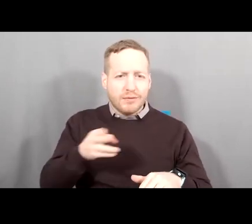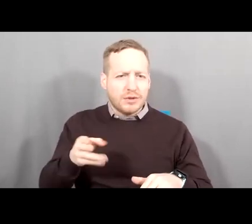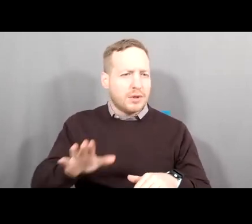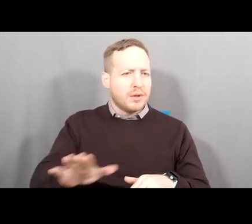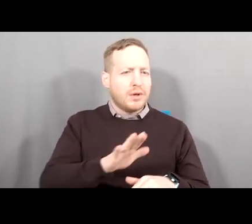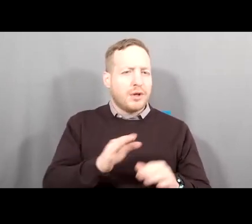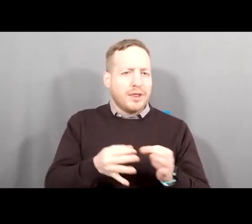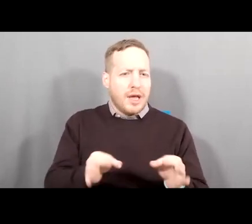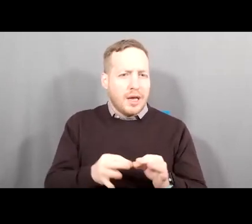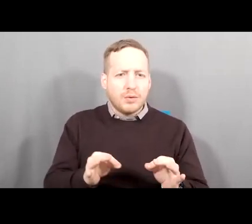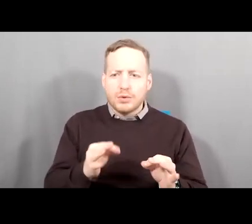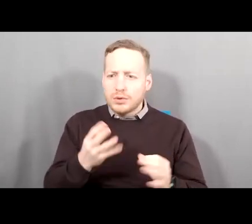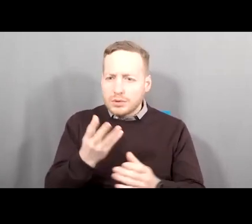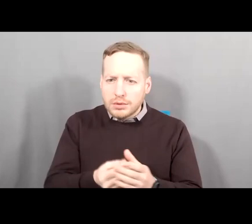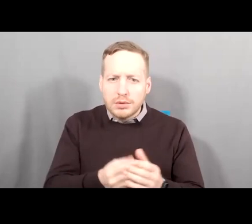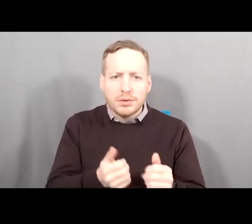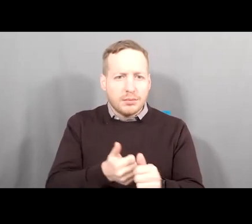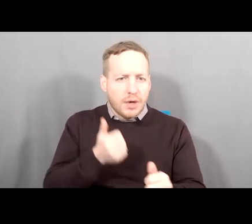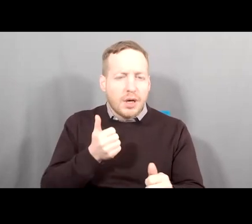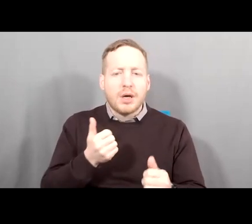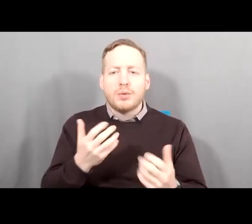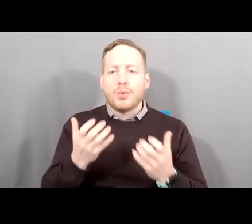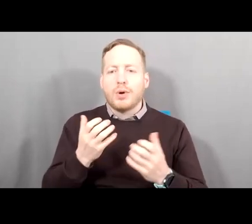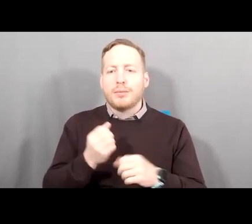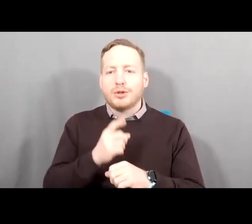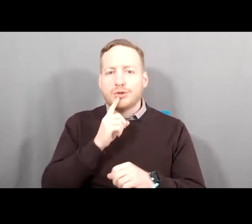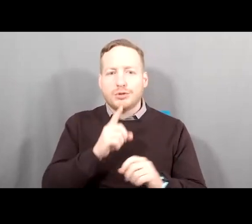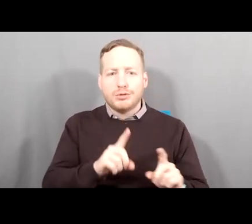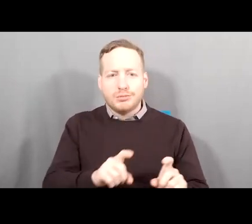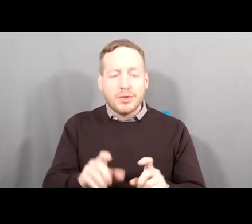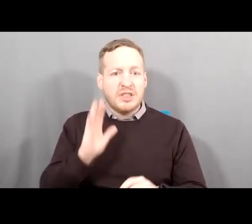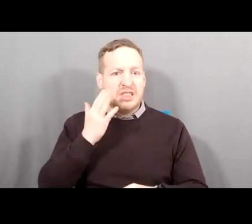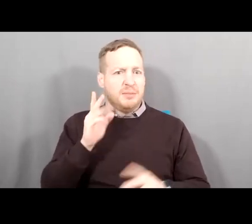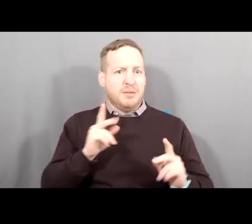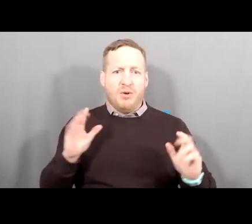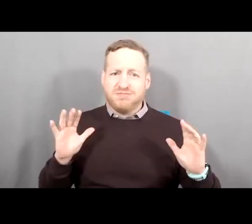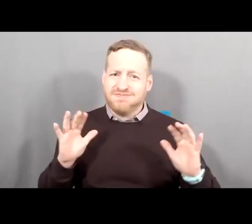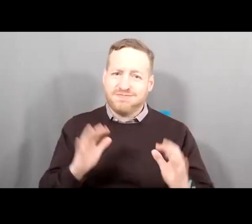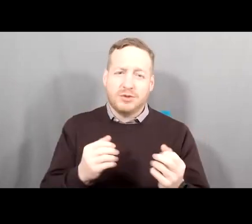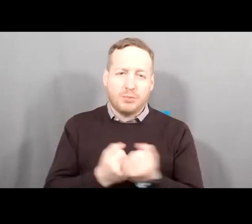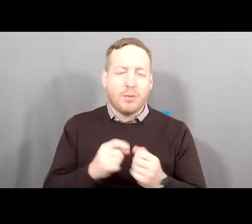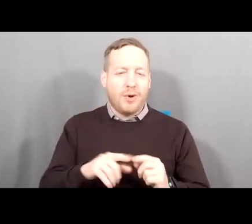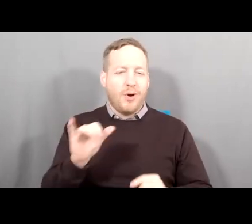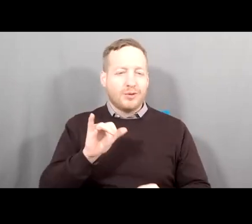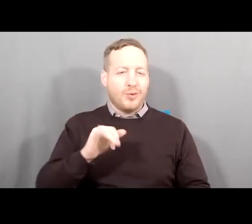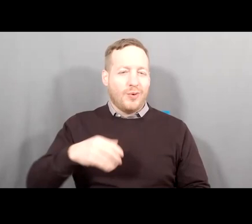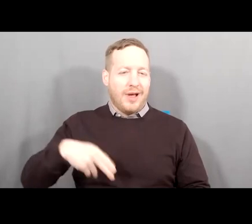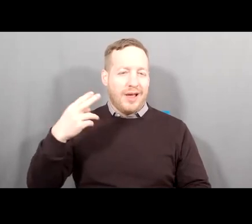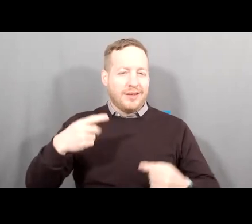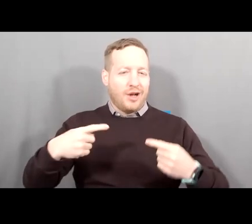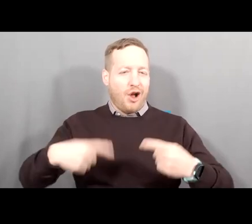for children, for deaf and hard of hearing children, about evaluating their language, seeing if there was any delays.